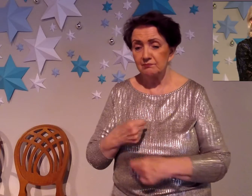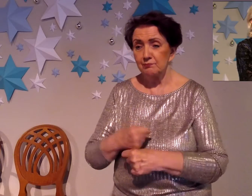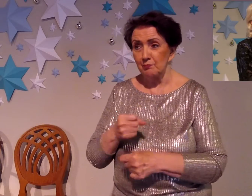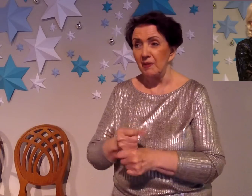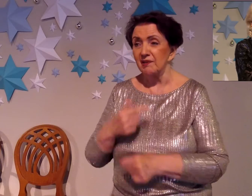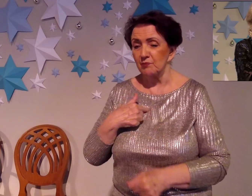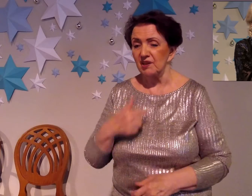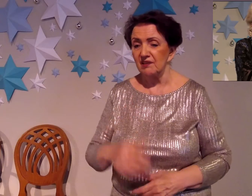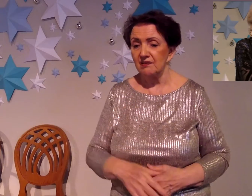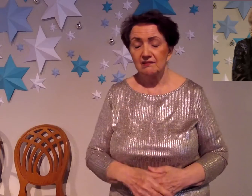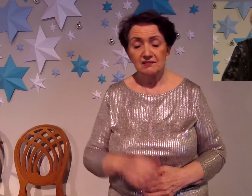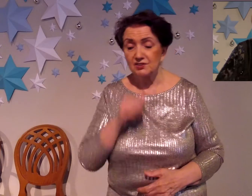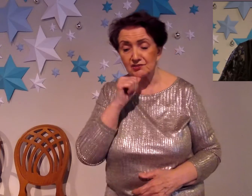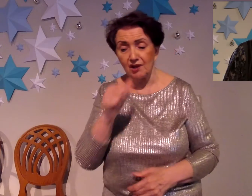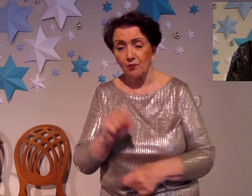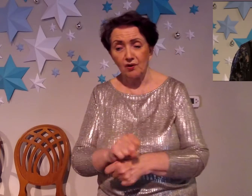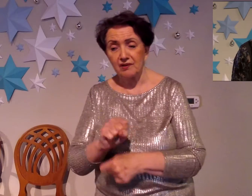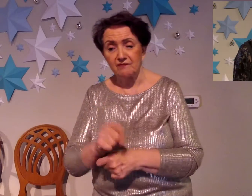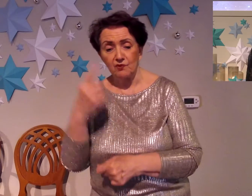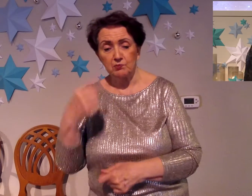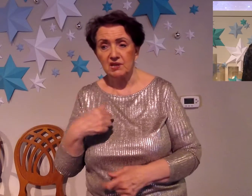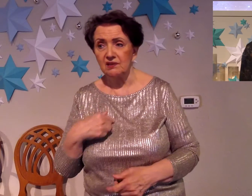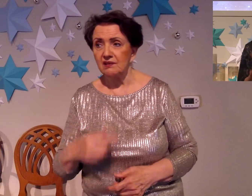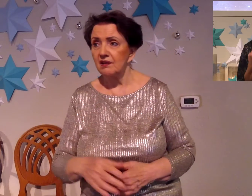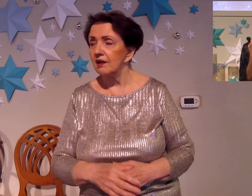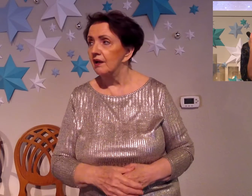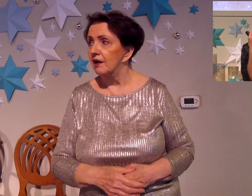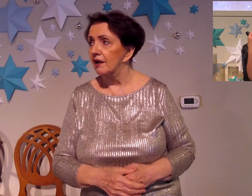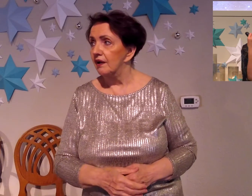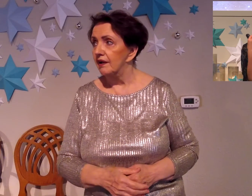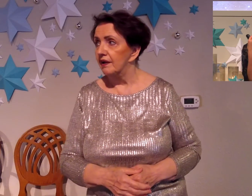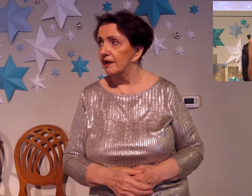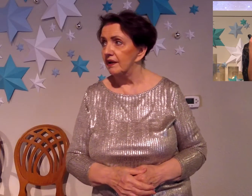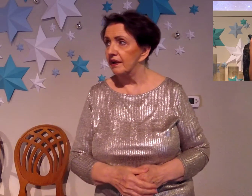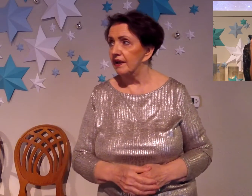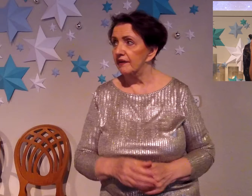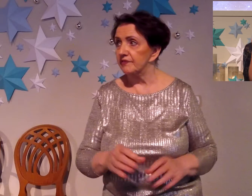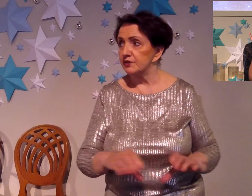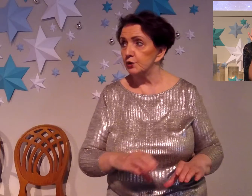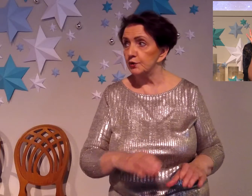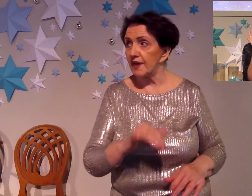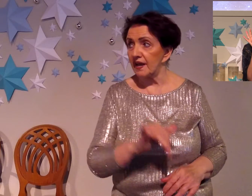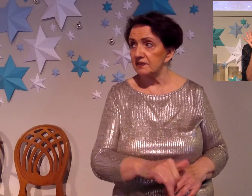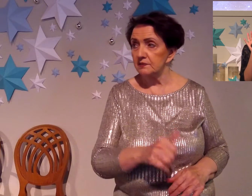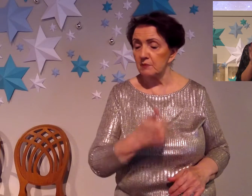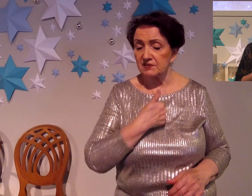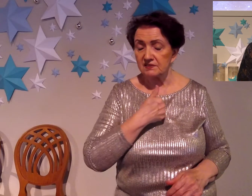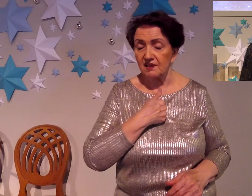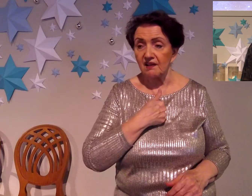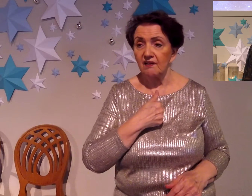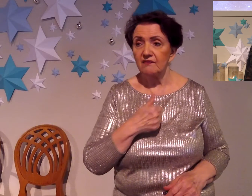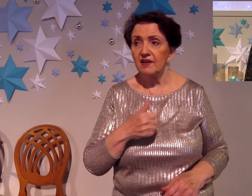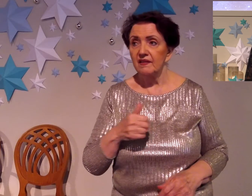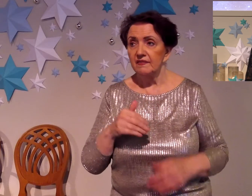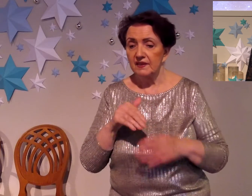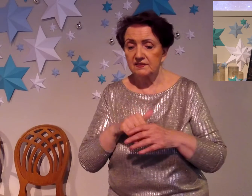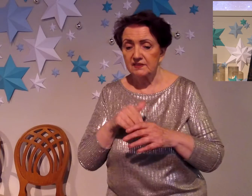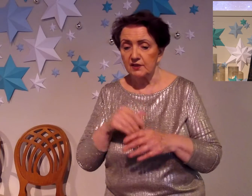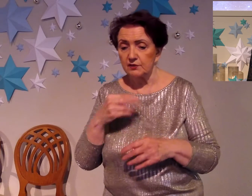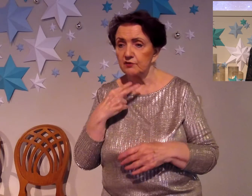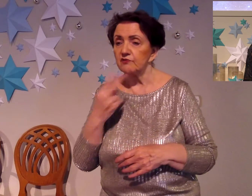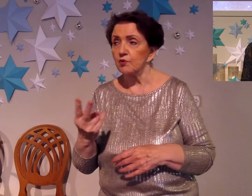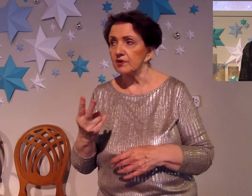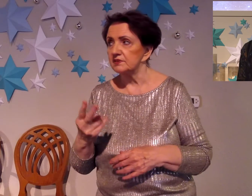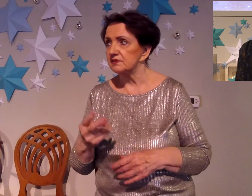That does not work for me. Well, if I do that to myself, that's that little inner voice goes, yeah,